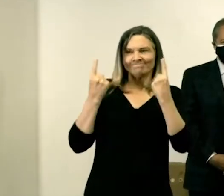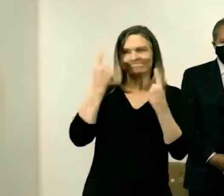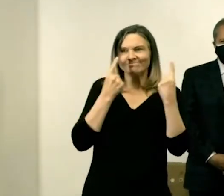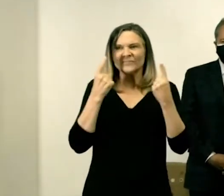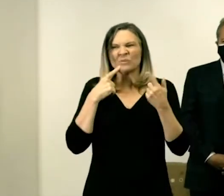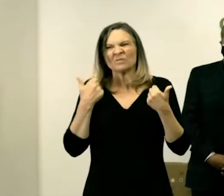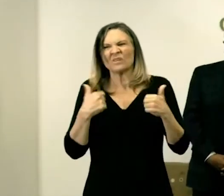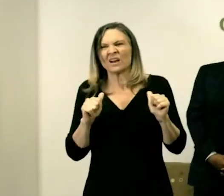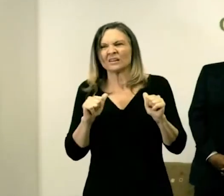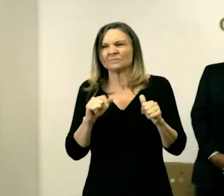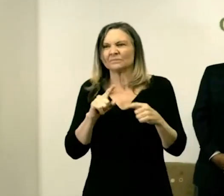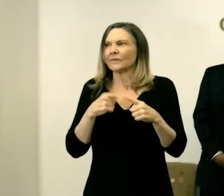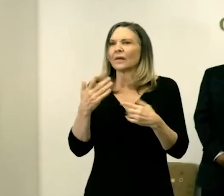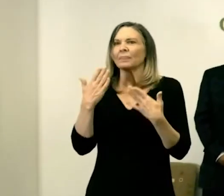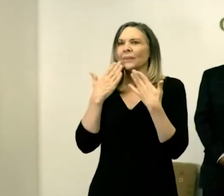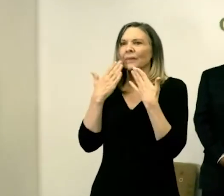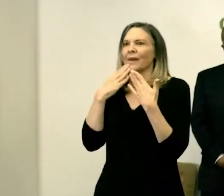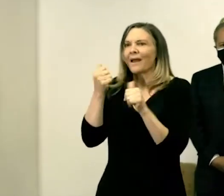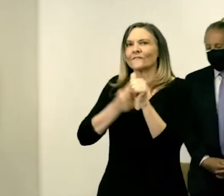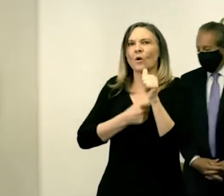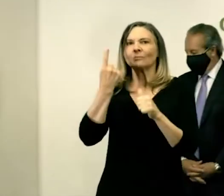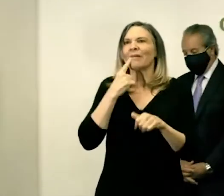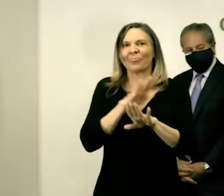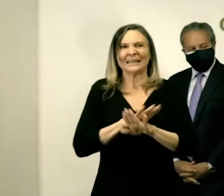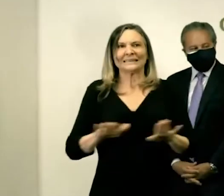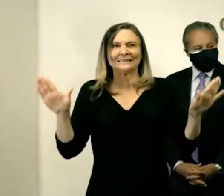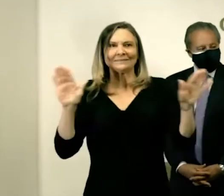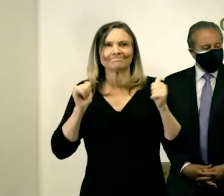Okay, thank you, everybody. Is that it? Great, thanks so.